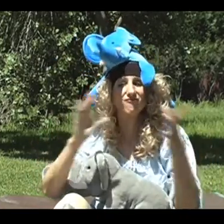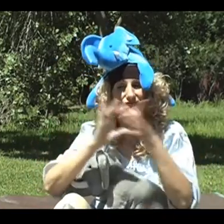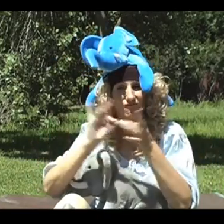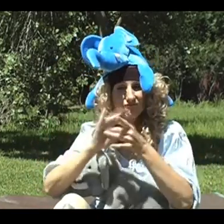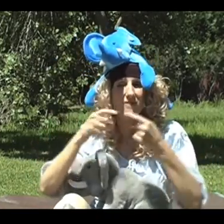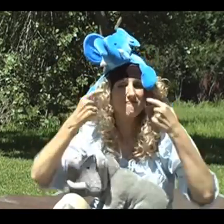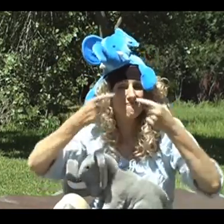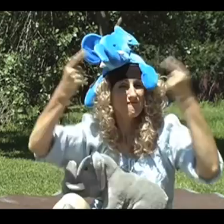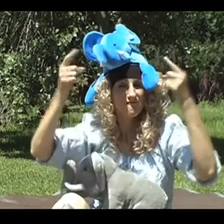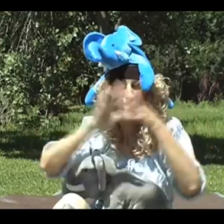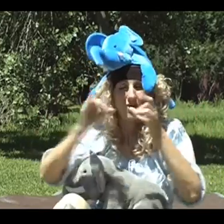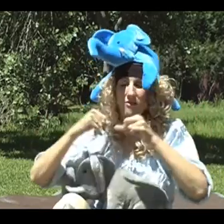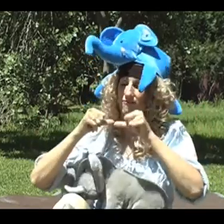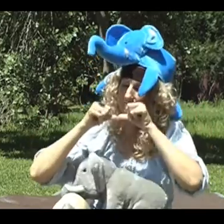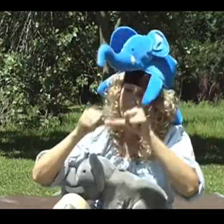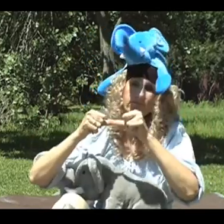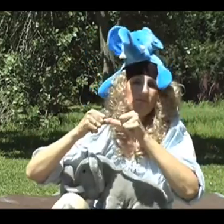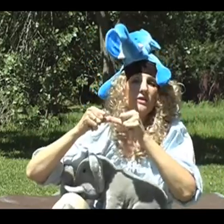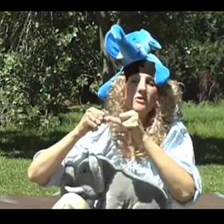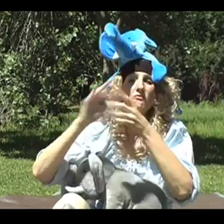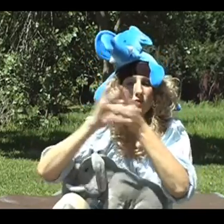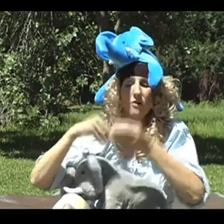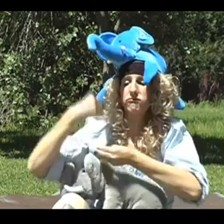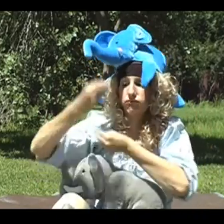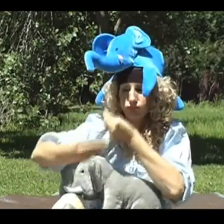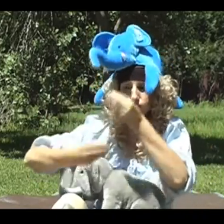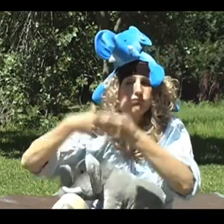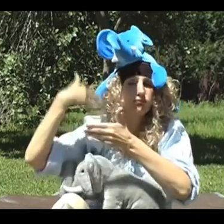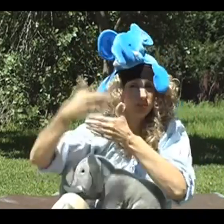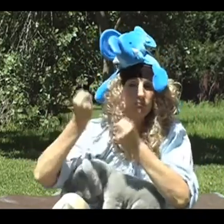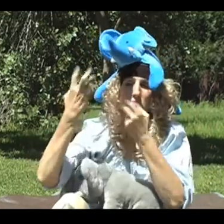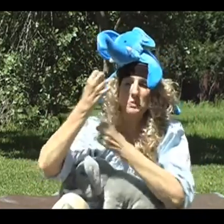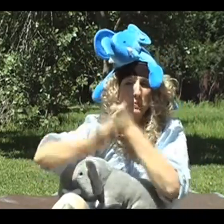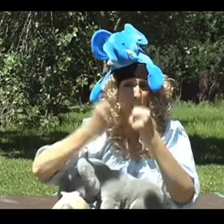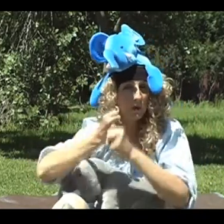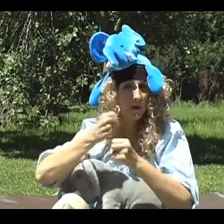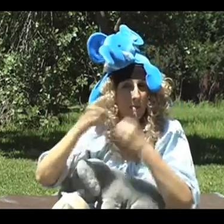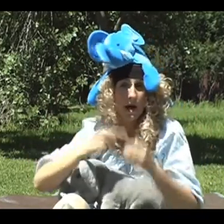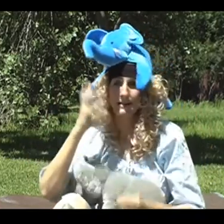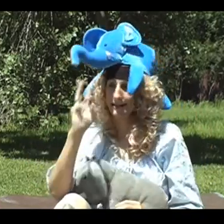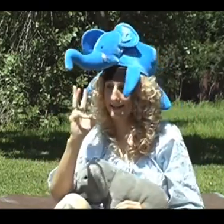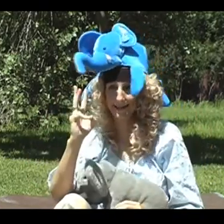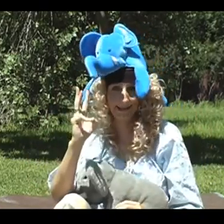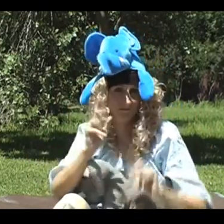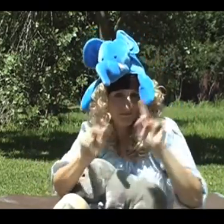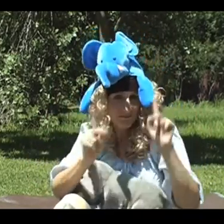know? Well, there's a famous story that has been passed down for many years about six